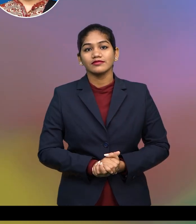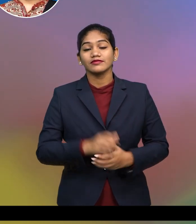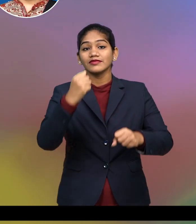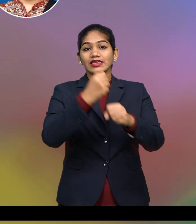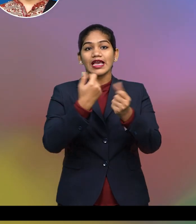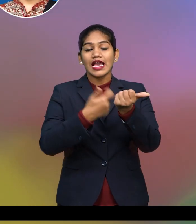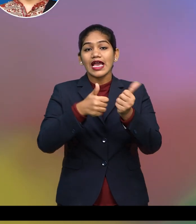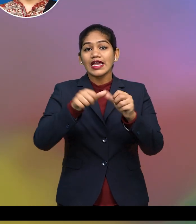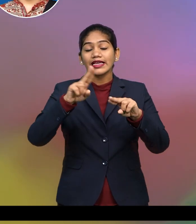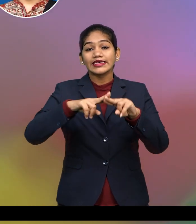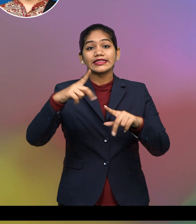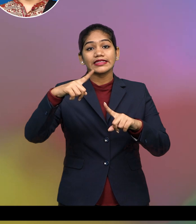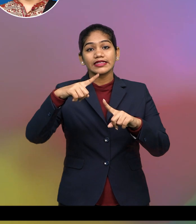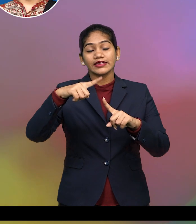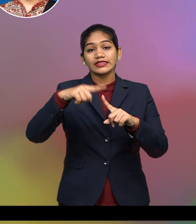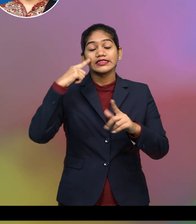grafting,